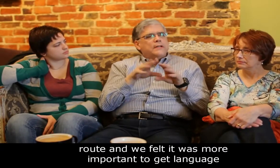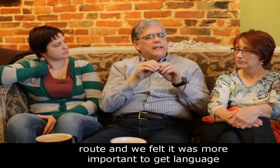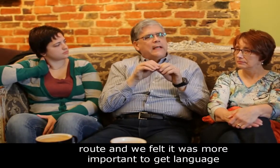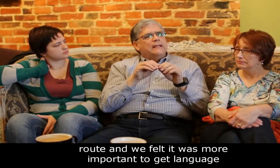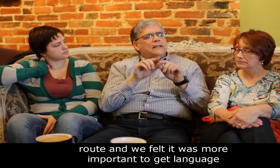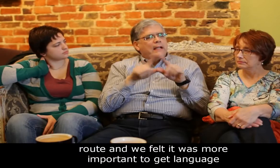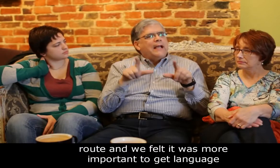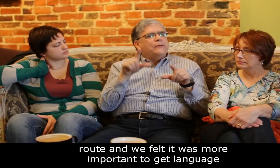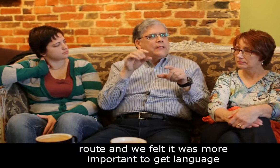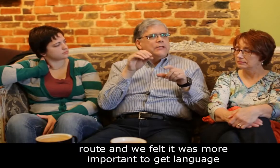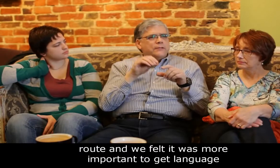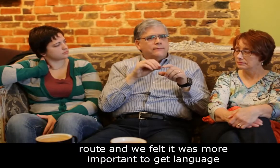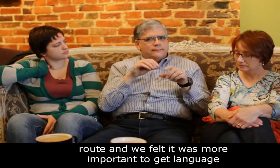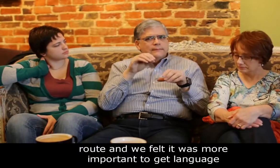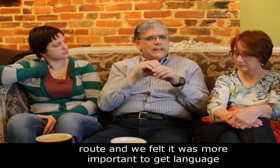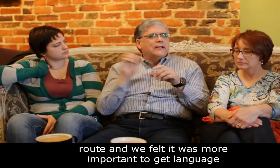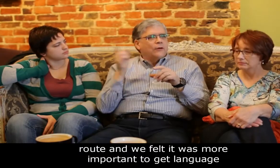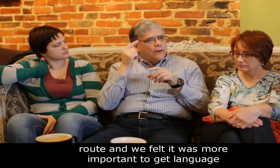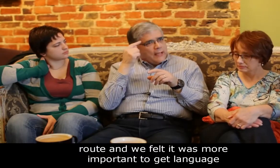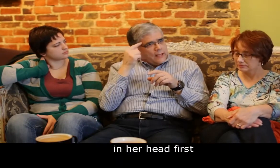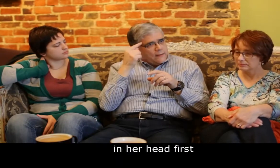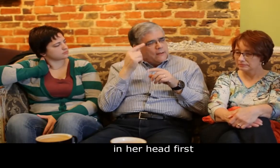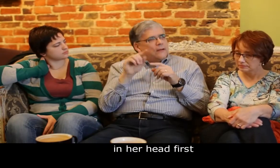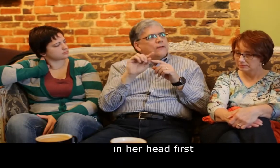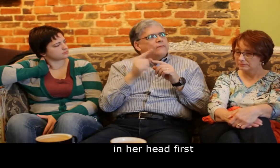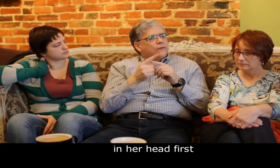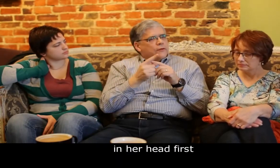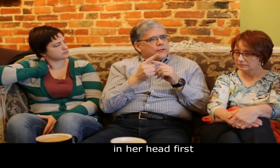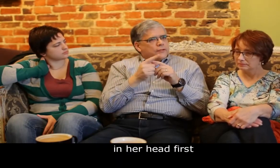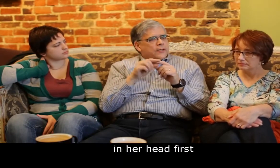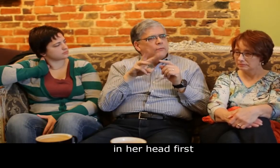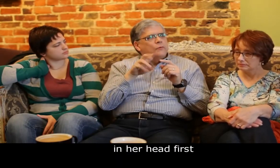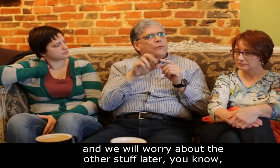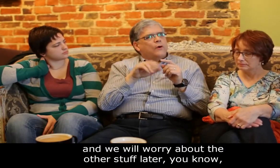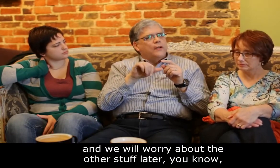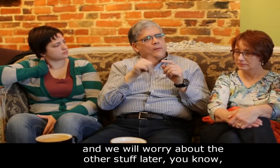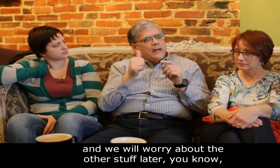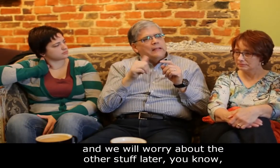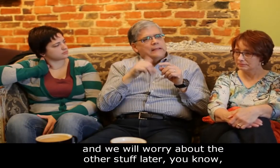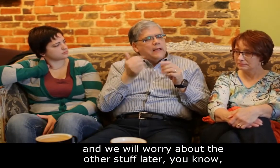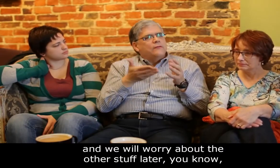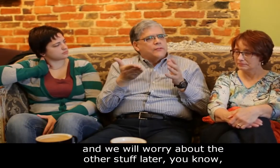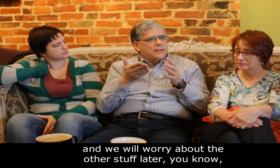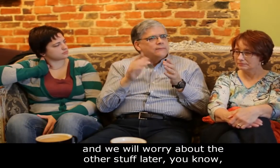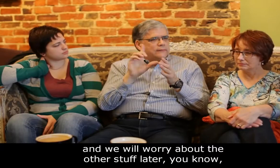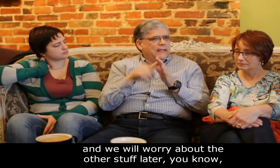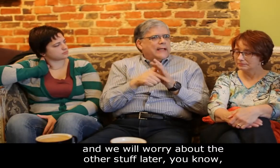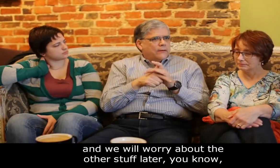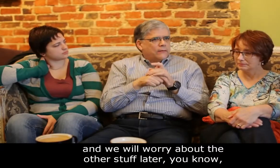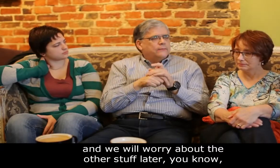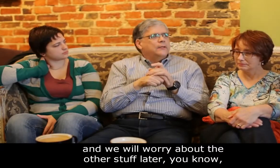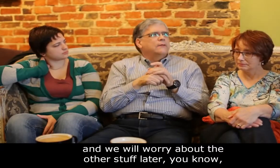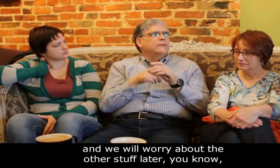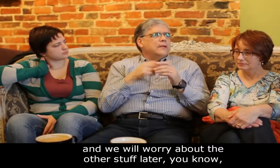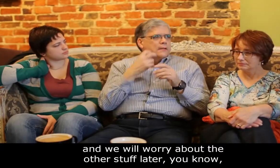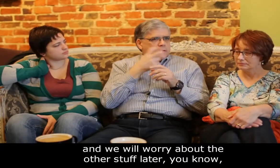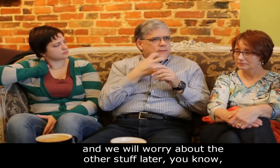get language in her head first, and we'll worry about the other stuff later, the